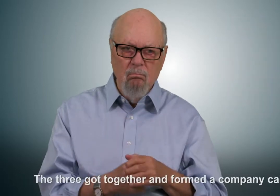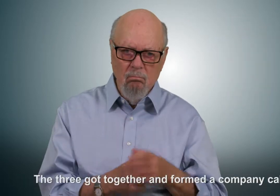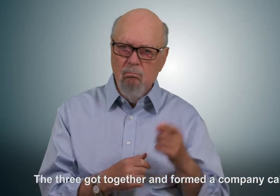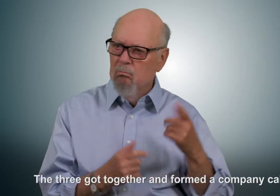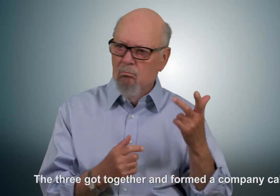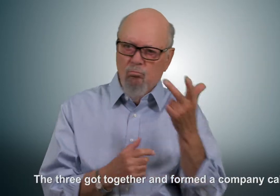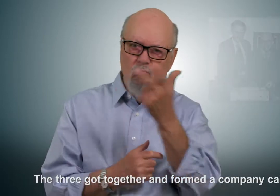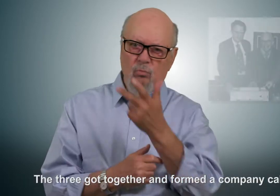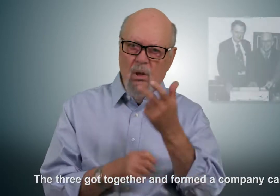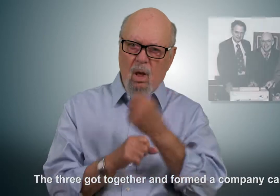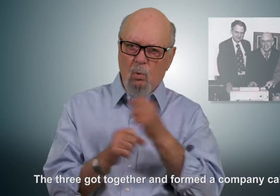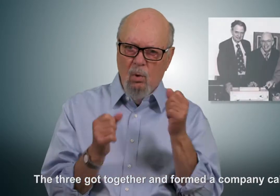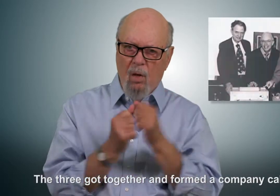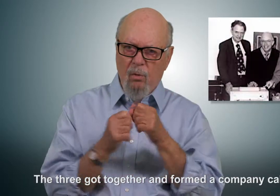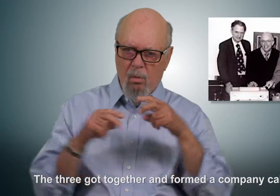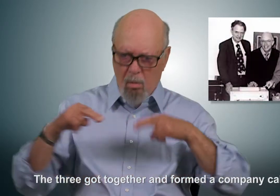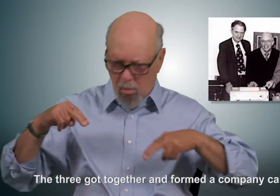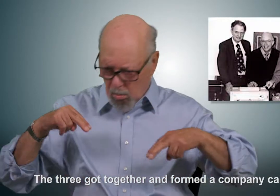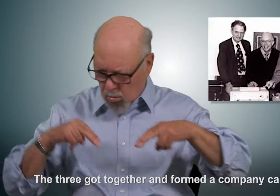The three got together and formed a company called